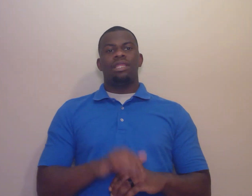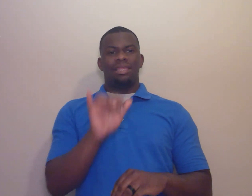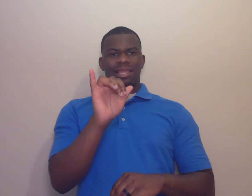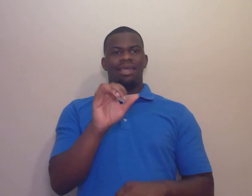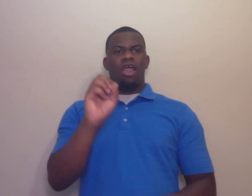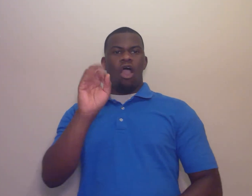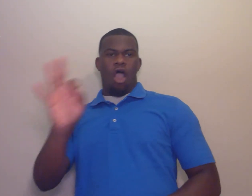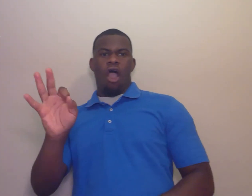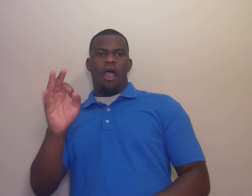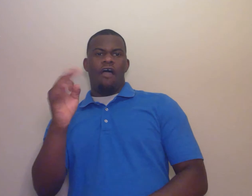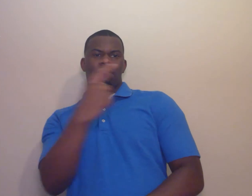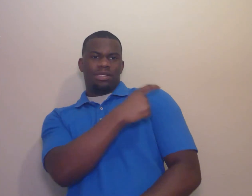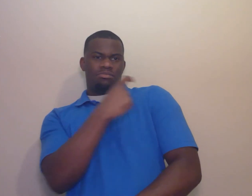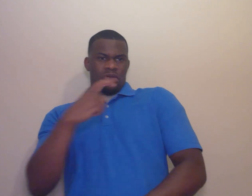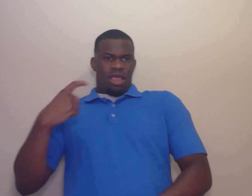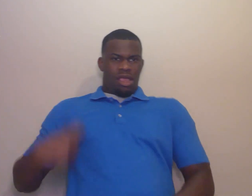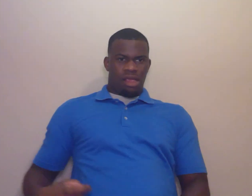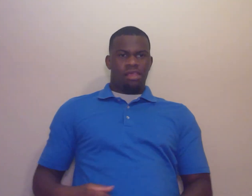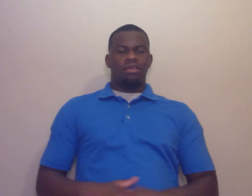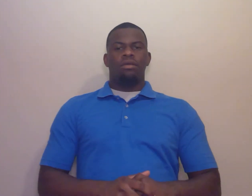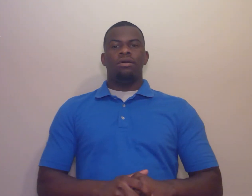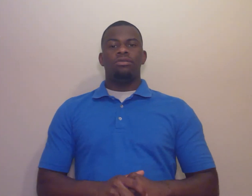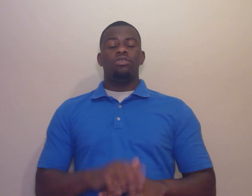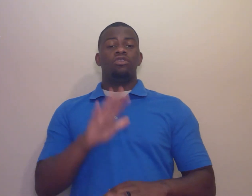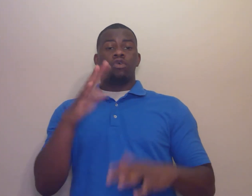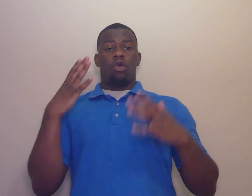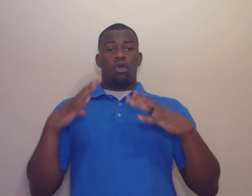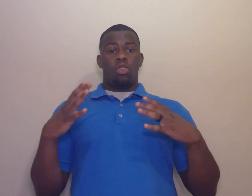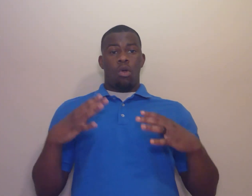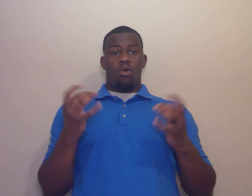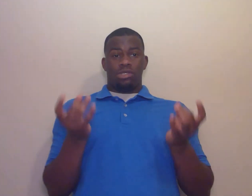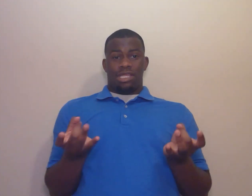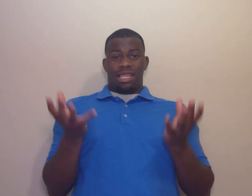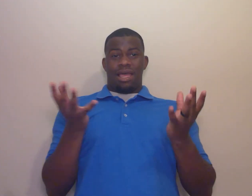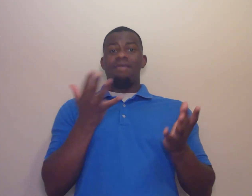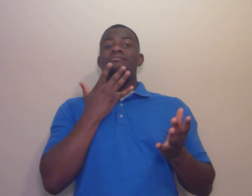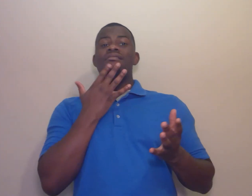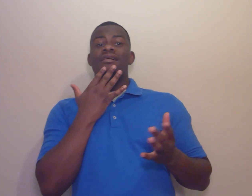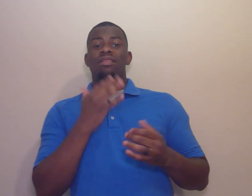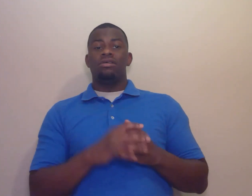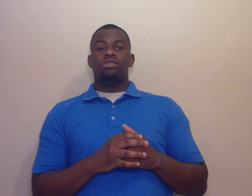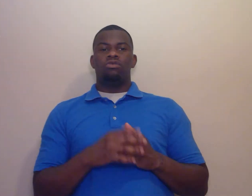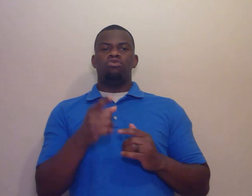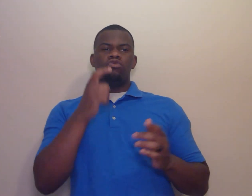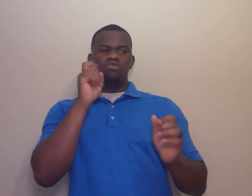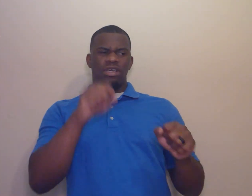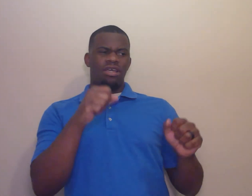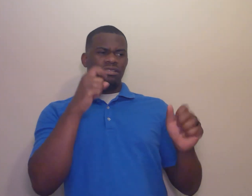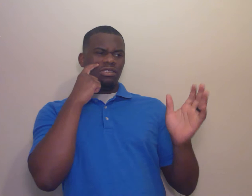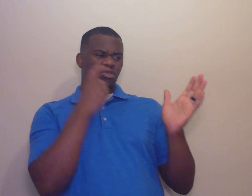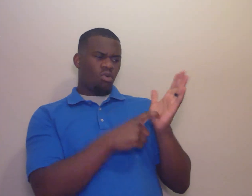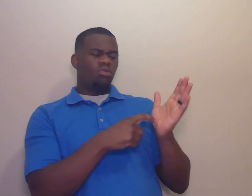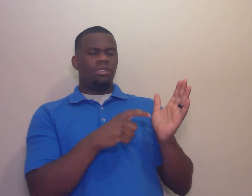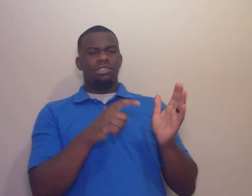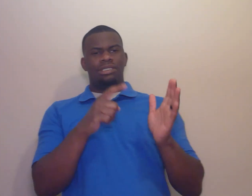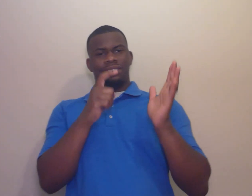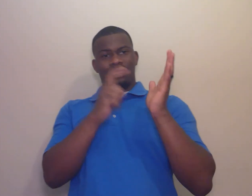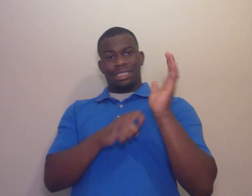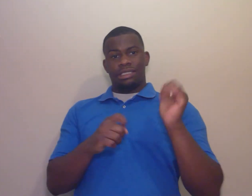CDC. Wearing light-colored clothing, long-sleeved shirts, and hats make it easier to spot ticks. And though it's not the most fashionable